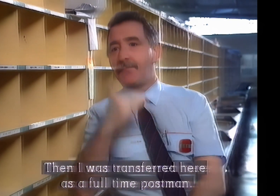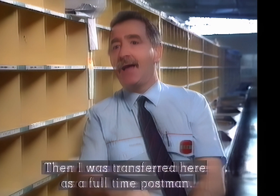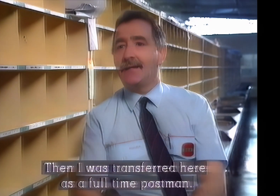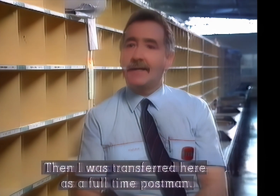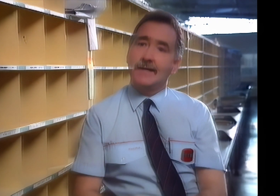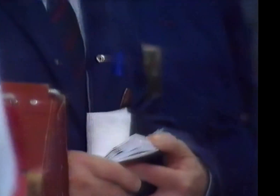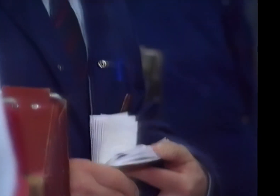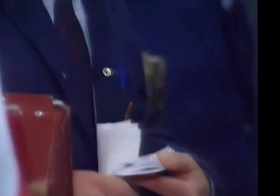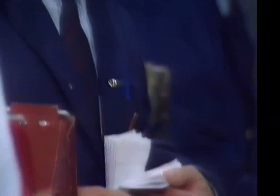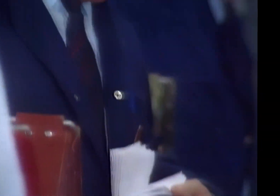postman.